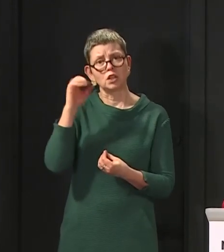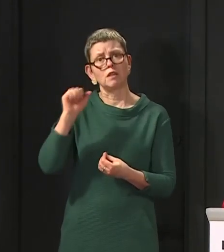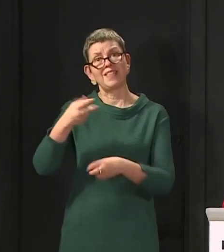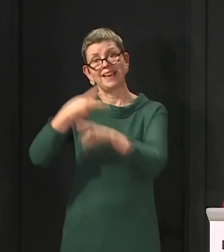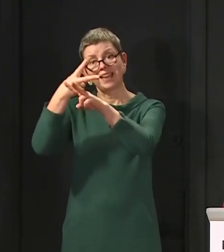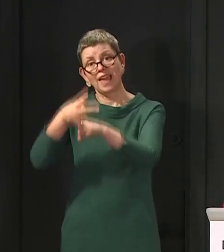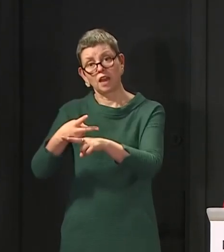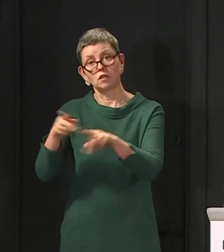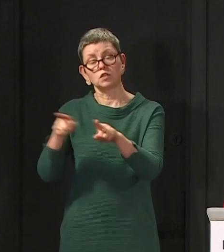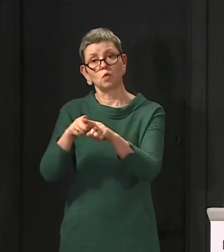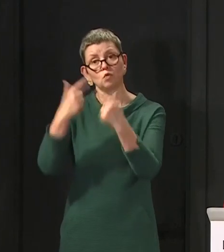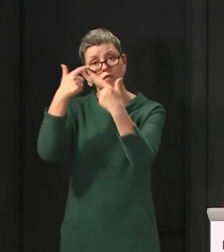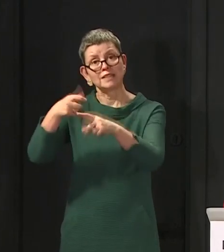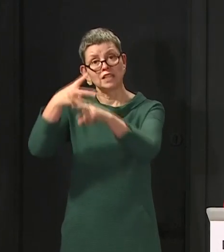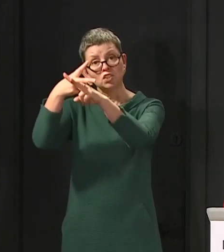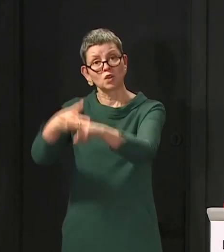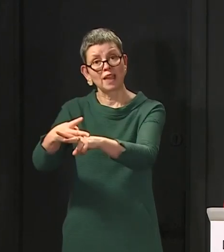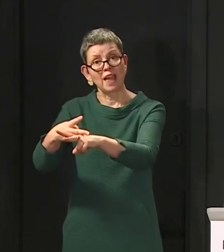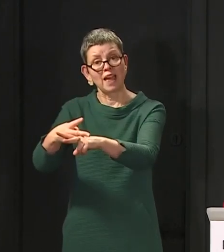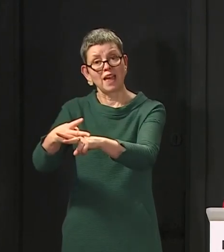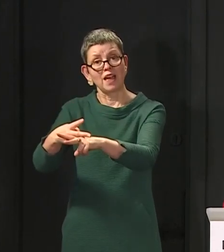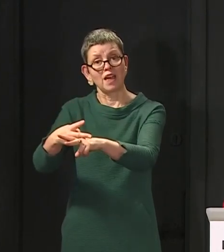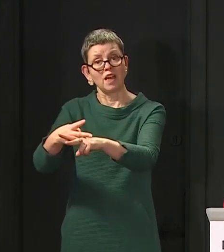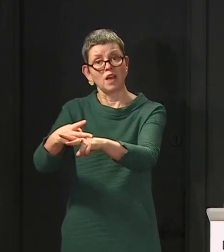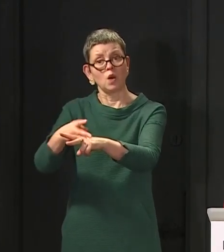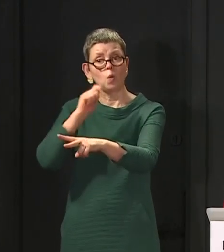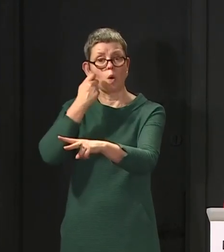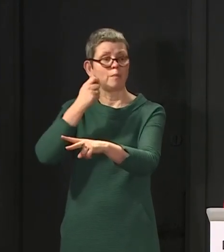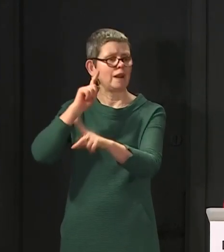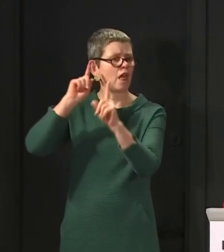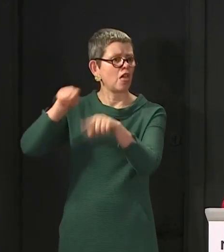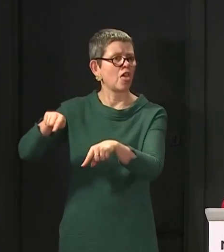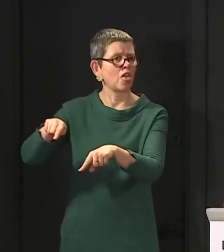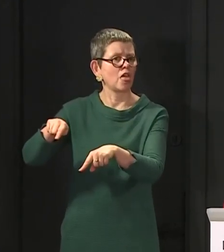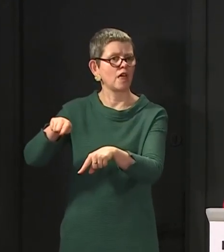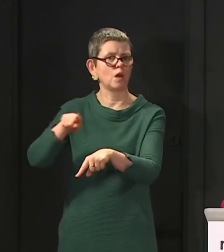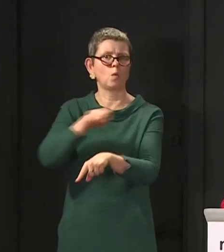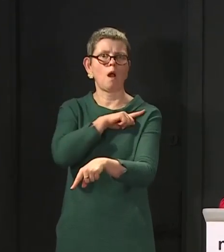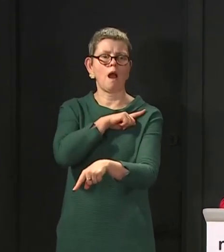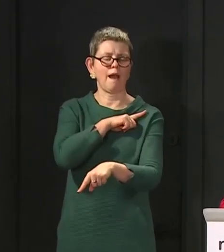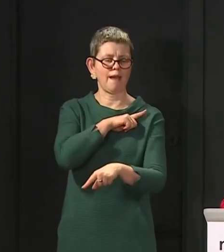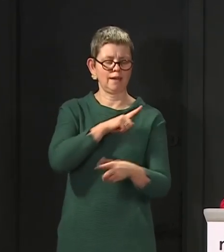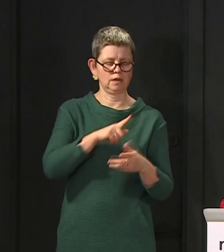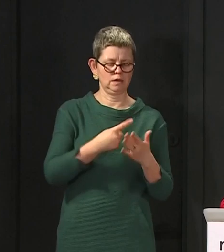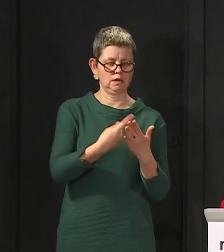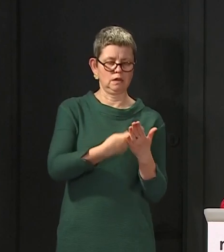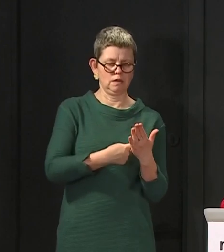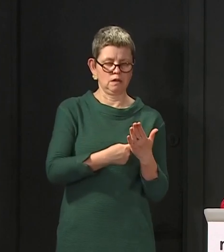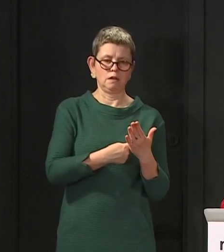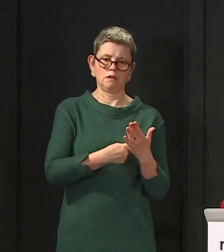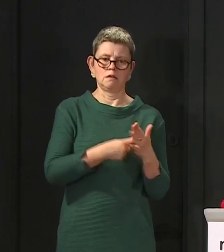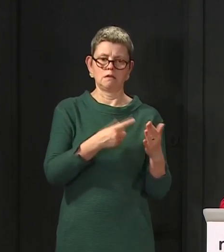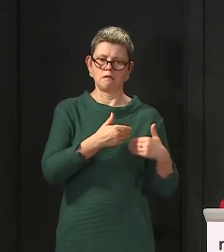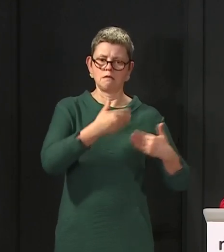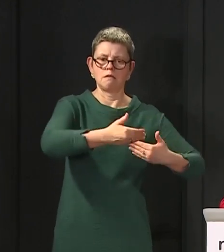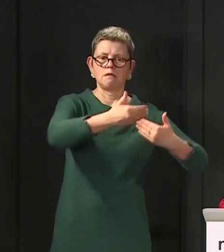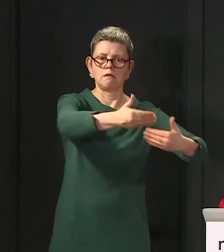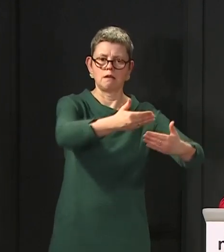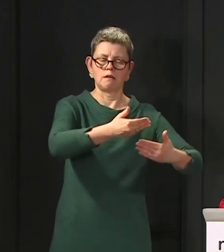which some of them live will not get left behind or indeed forgotten in an exit strategy based on the needs of the economy and the